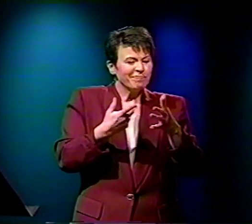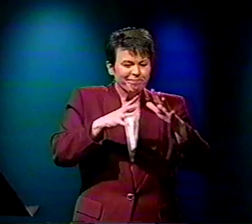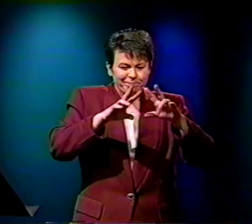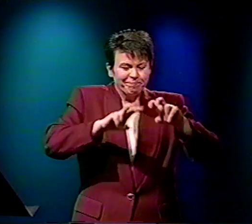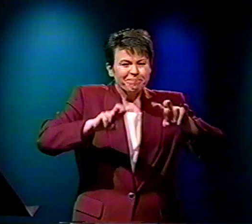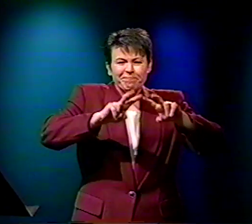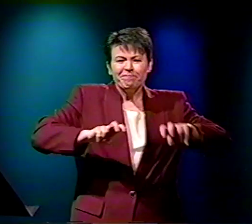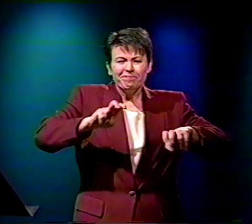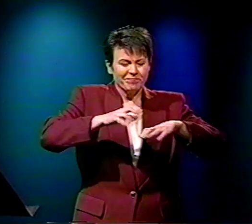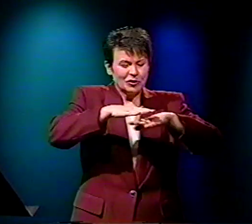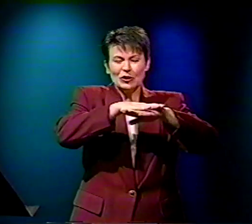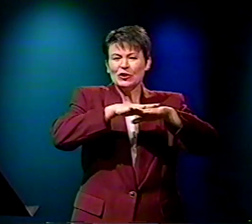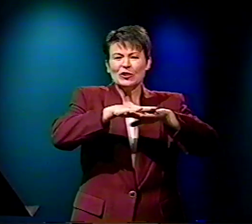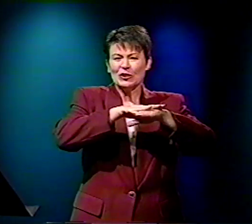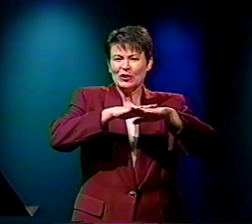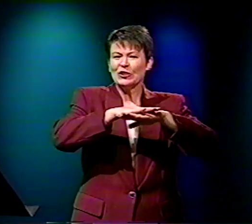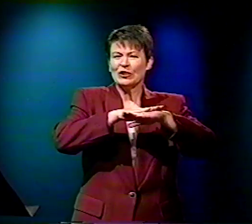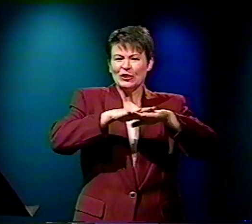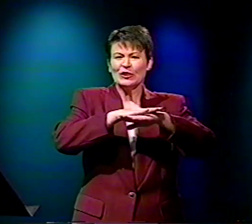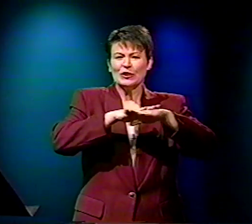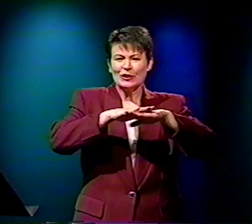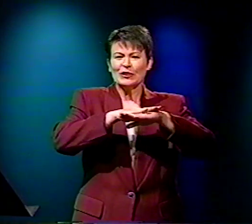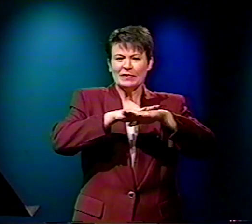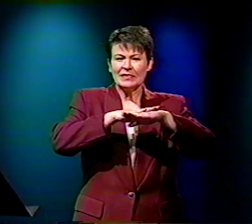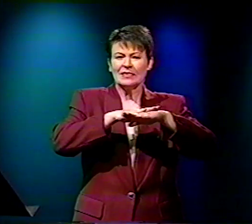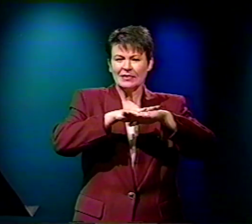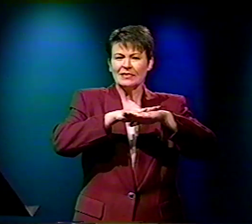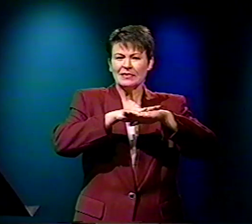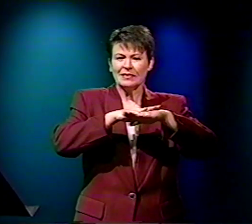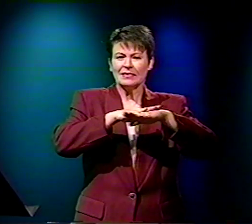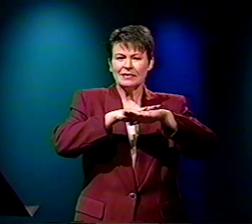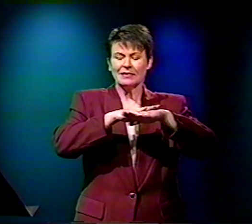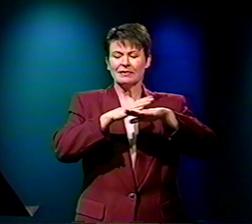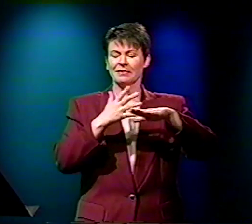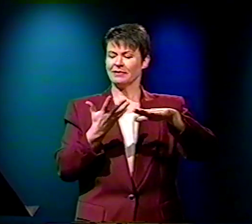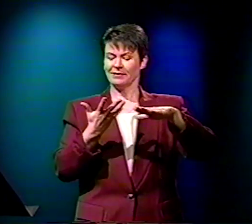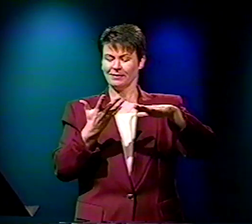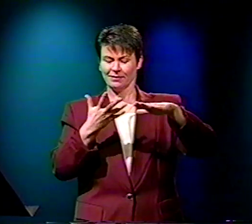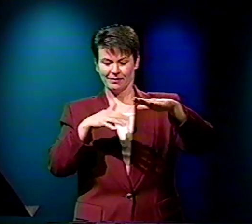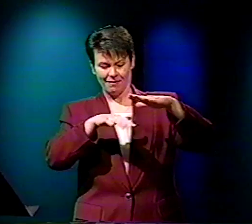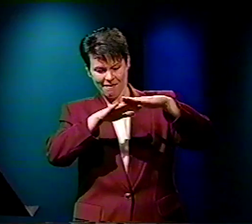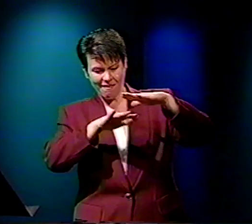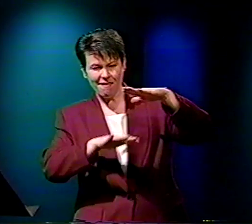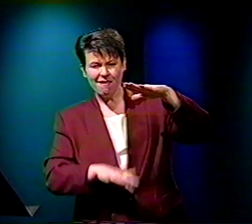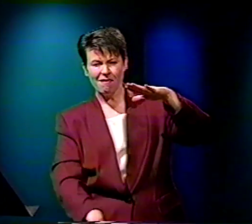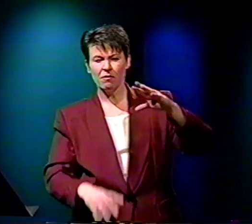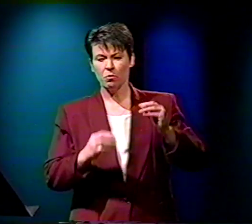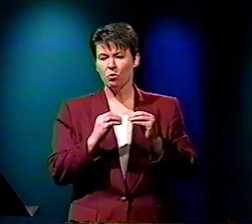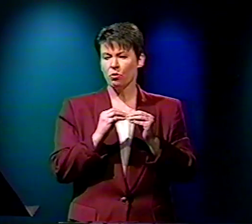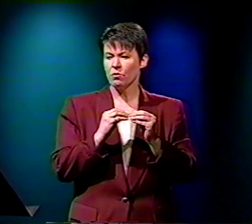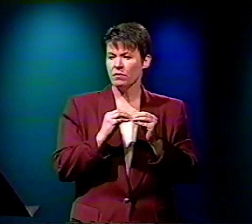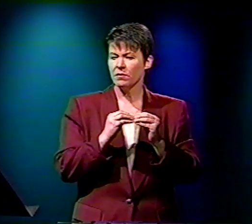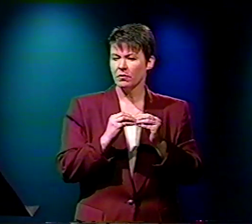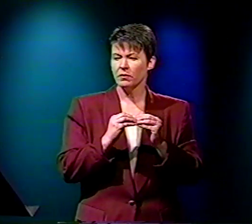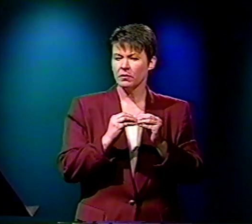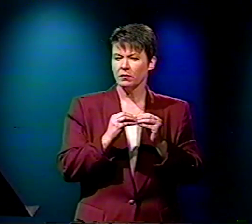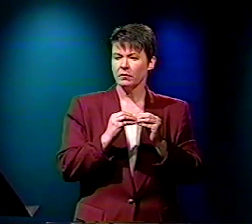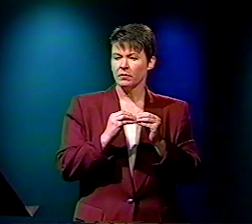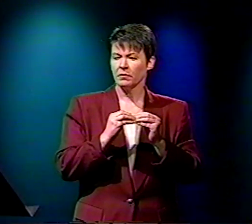I mean, really, I have just barely scratched the surface. There is so much more that we need to take